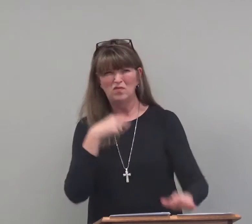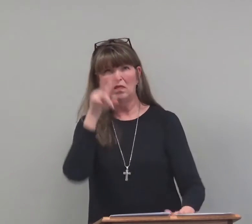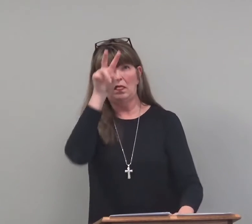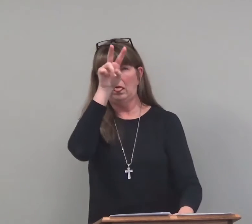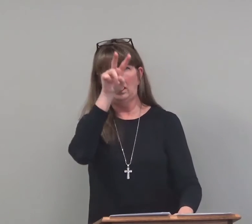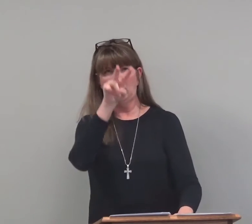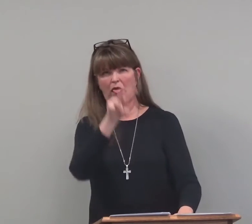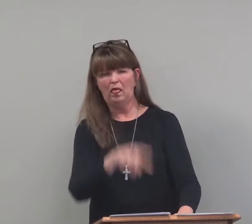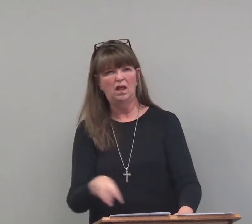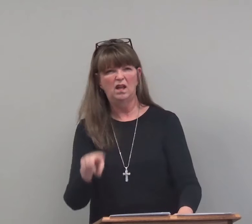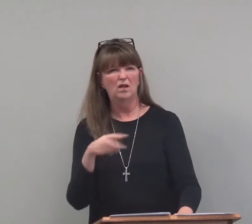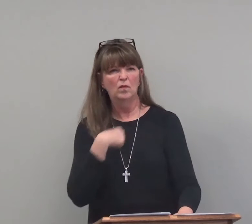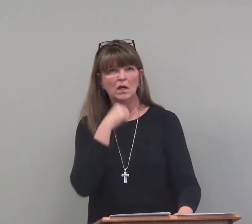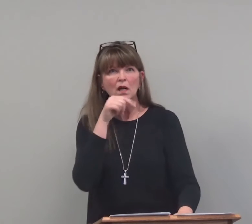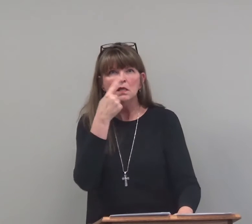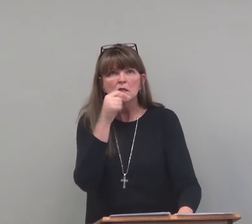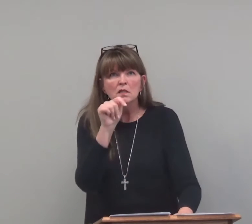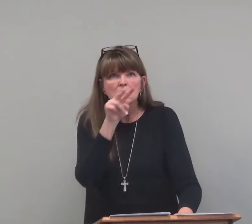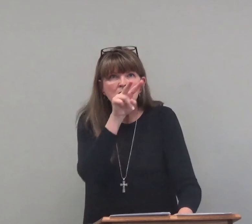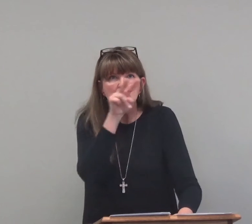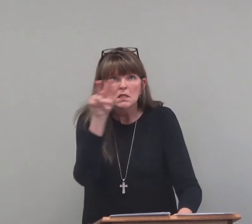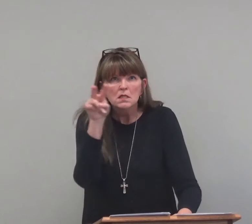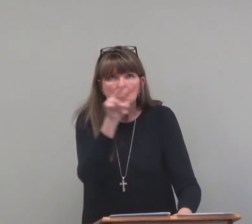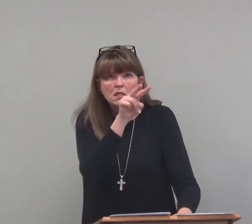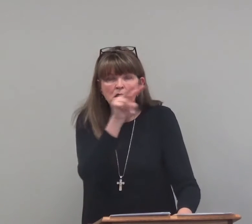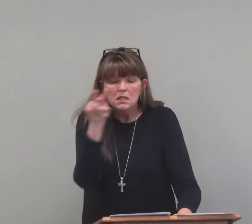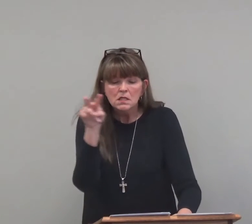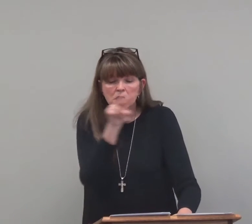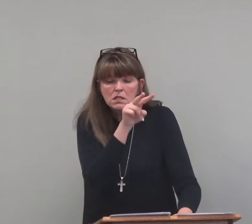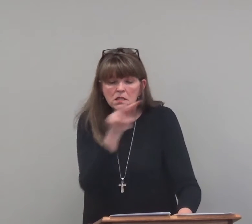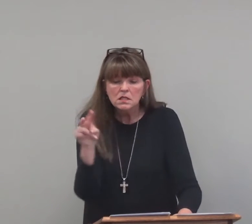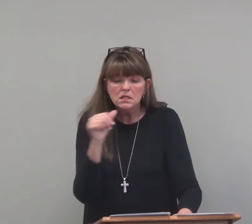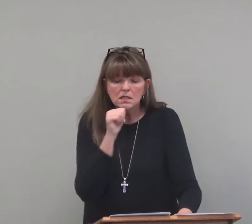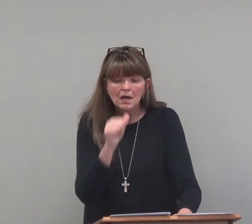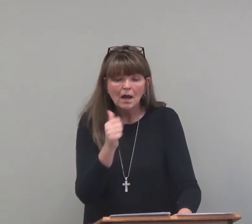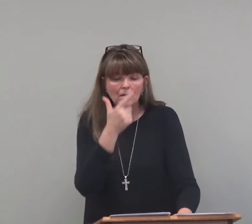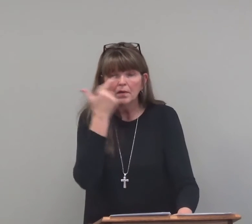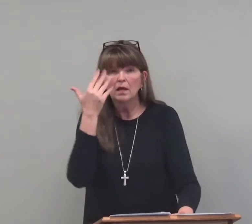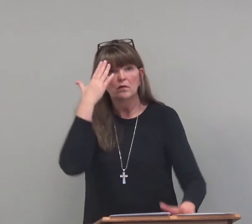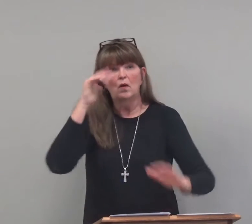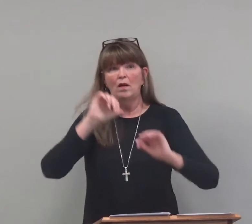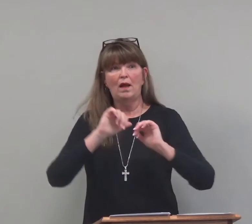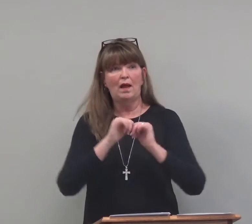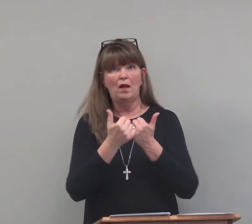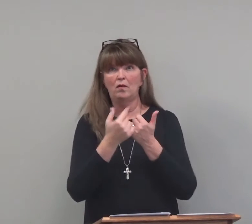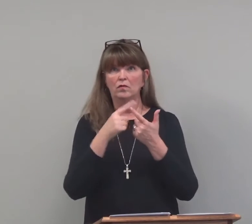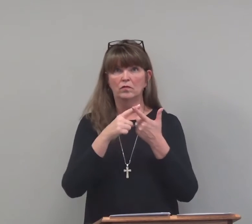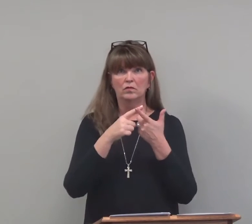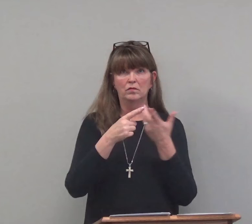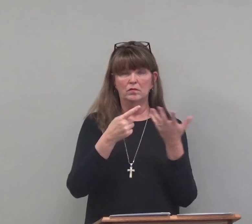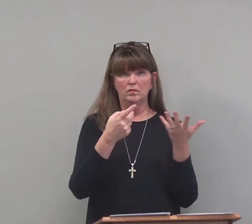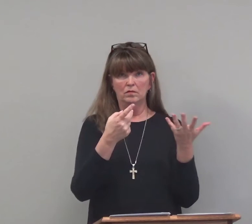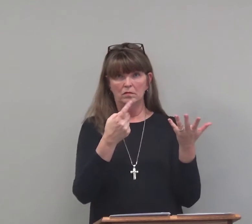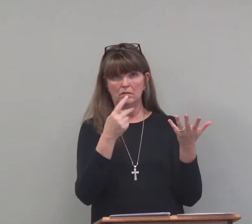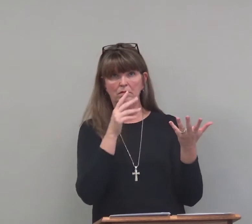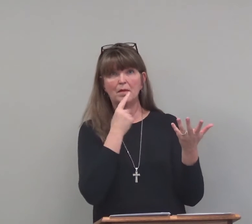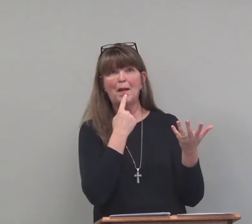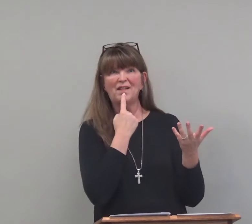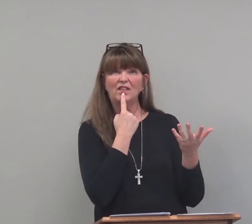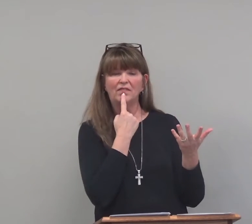But most of the names, when we were reading through them, we maybe didn't read real carefully because we don't know how to relate to them. We